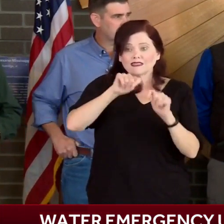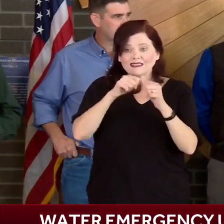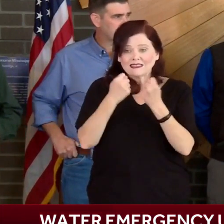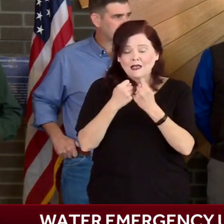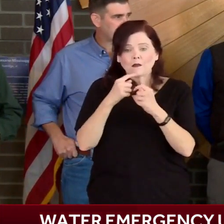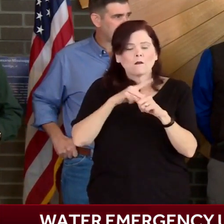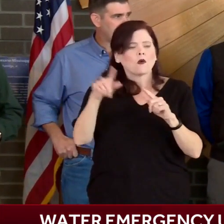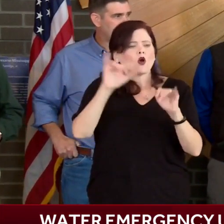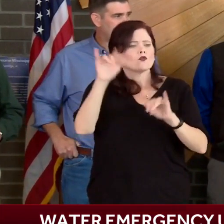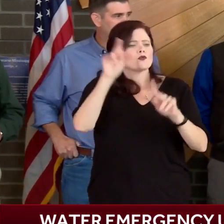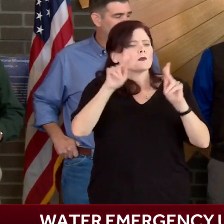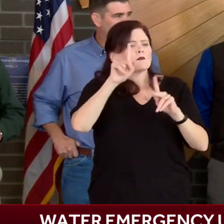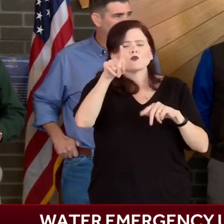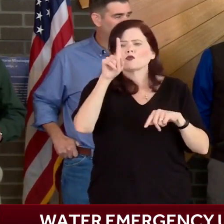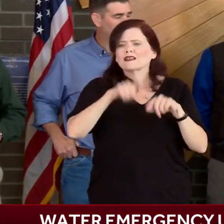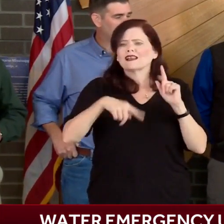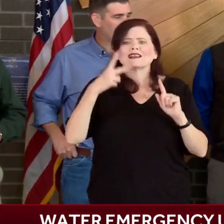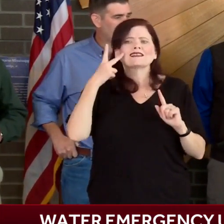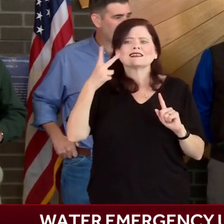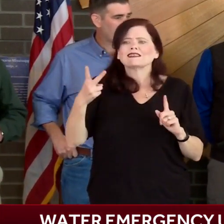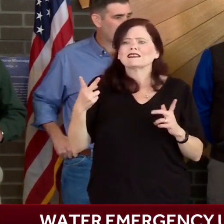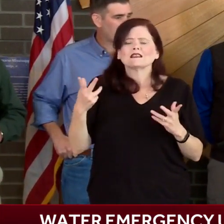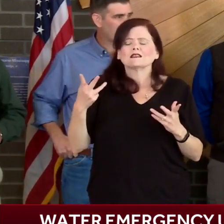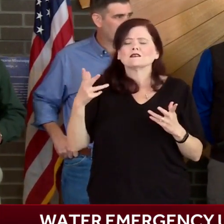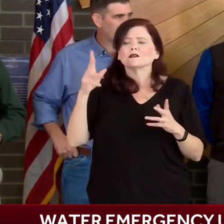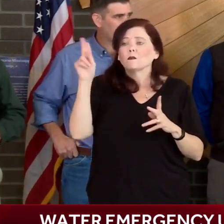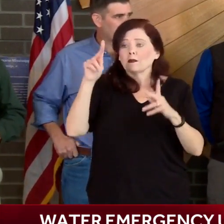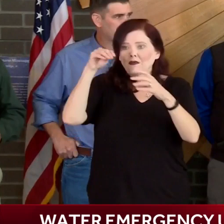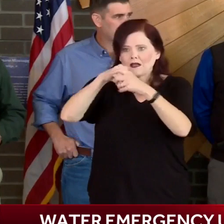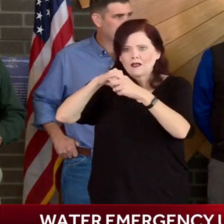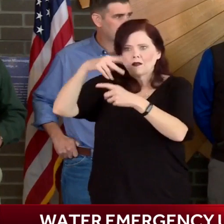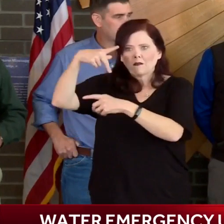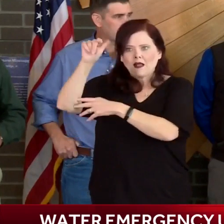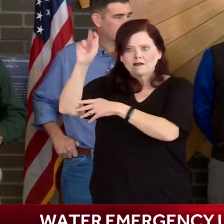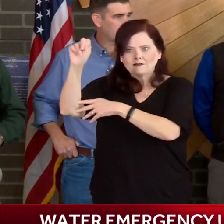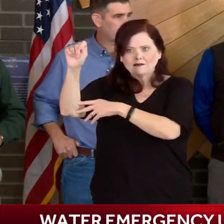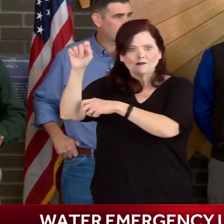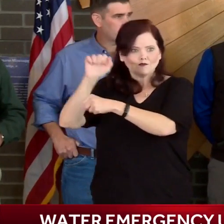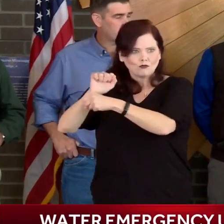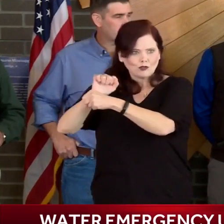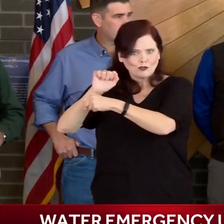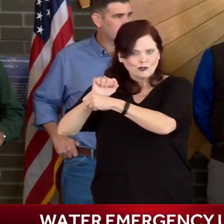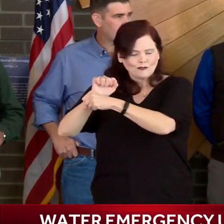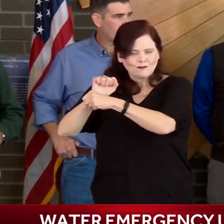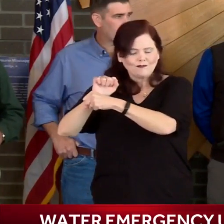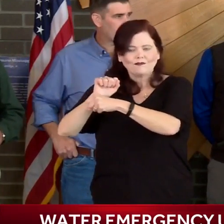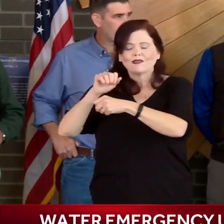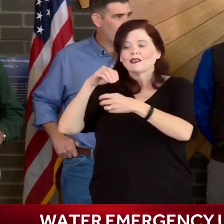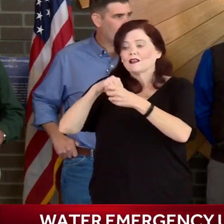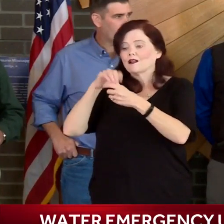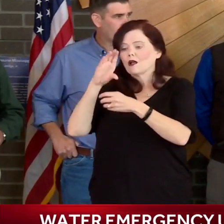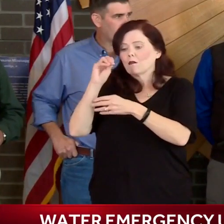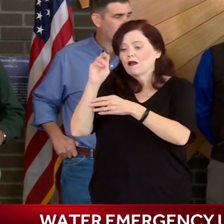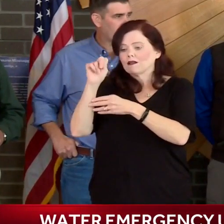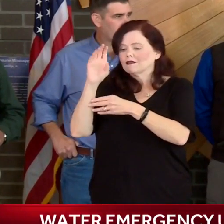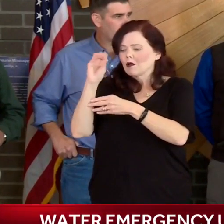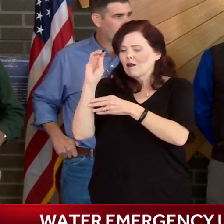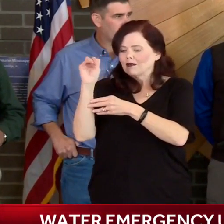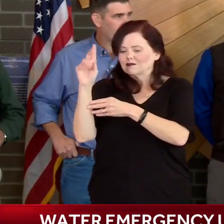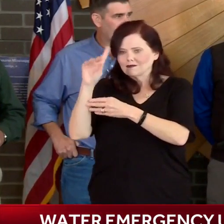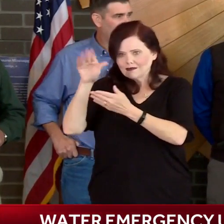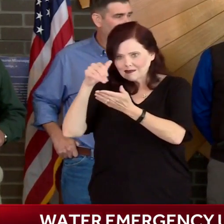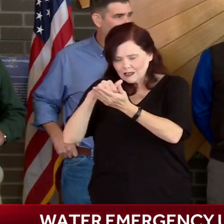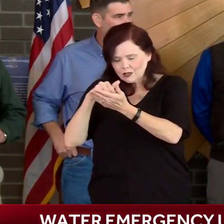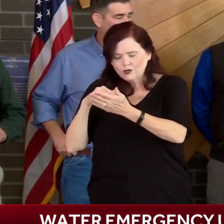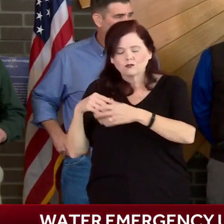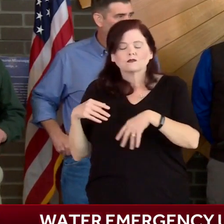not see in front of you, those at OB Curtis, not only those within the incident command, but the hardworking men